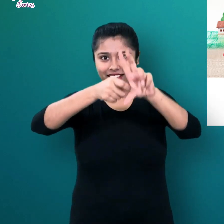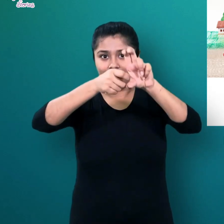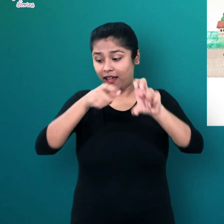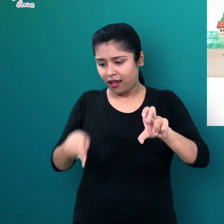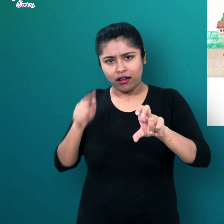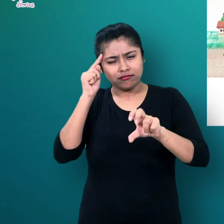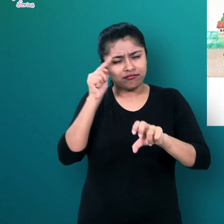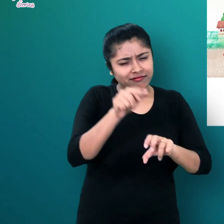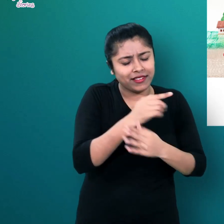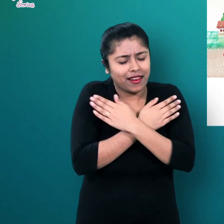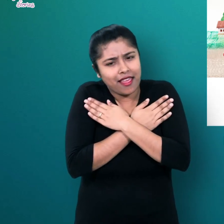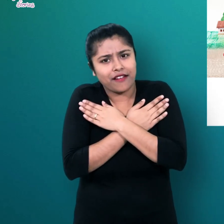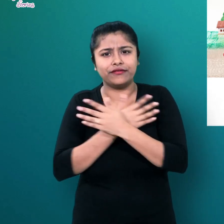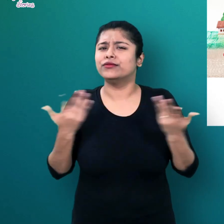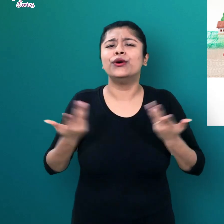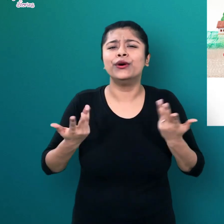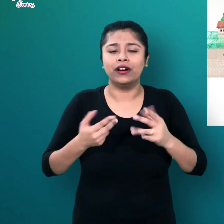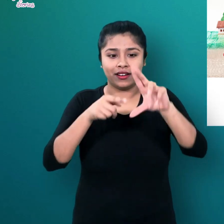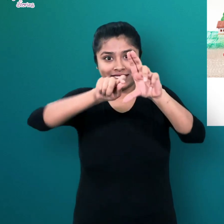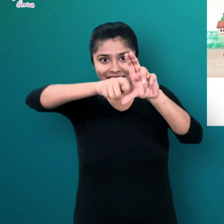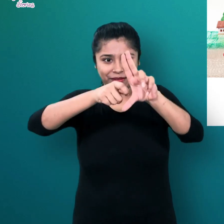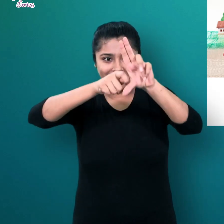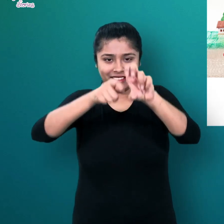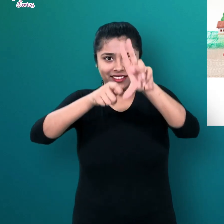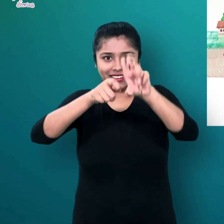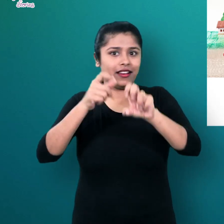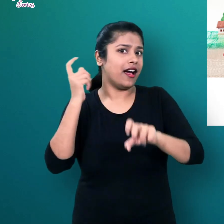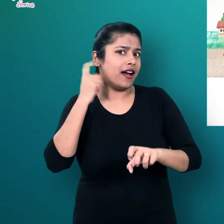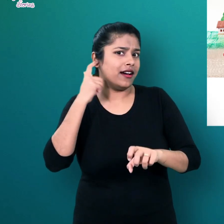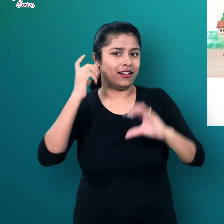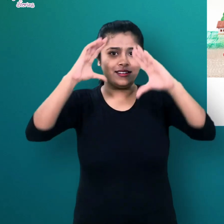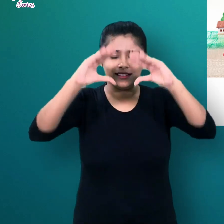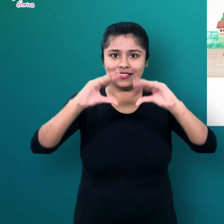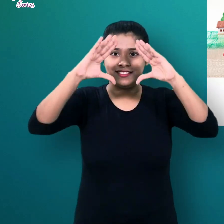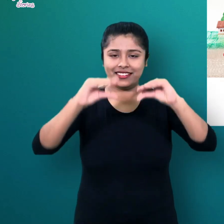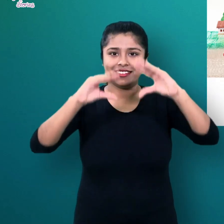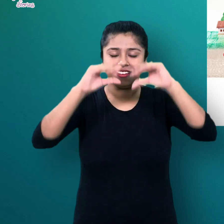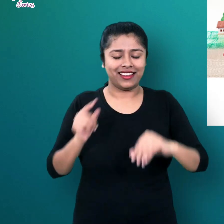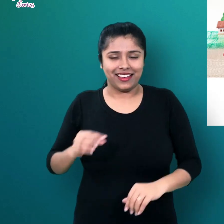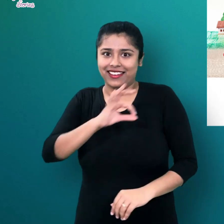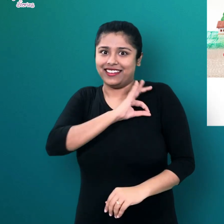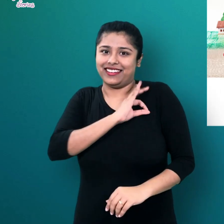keys. The soft metallic sound of a key turning in a lock made her